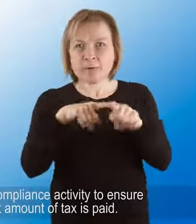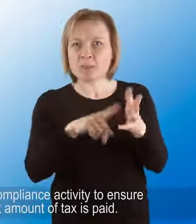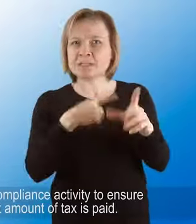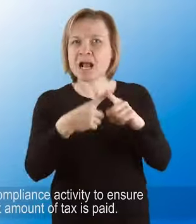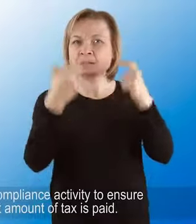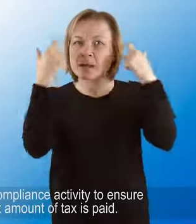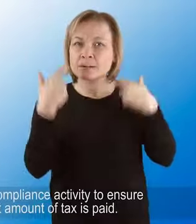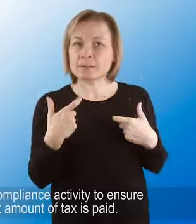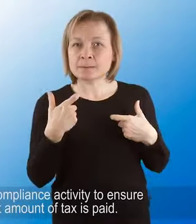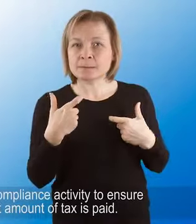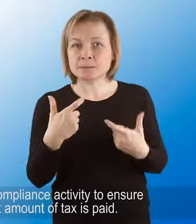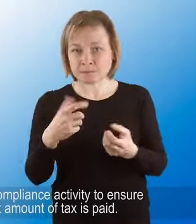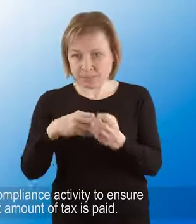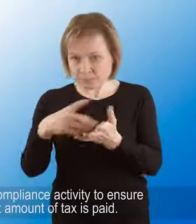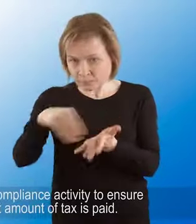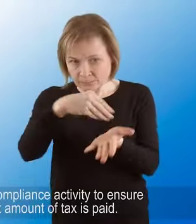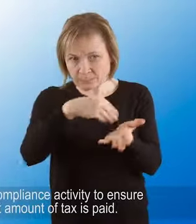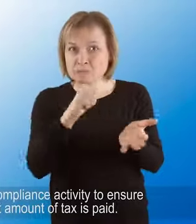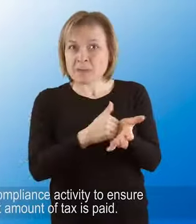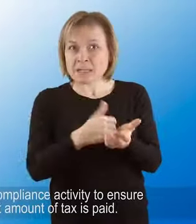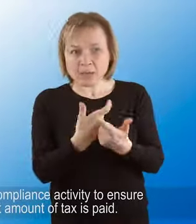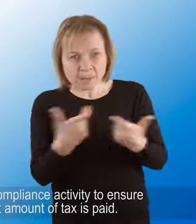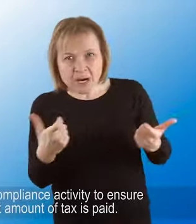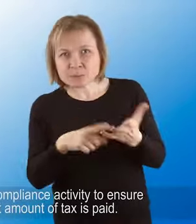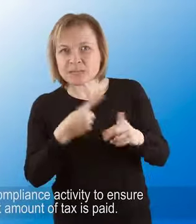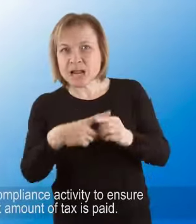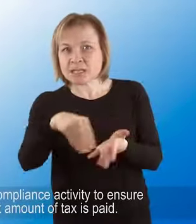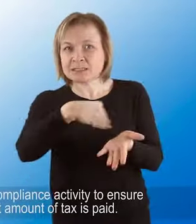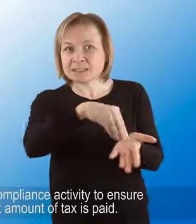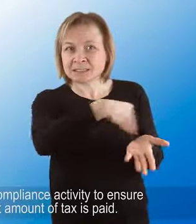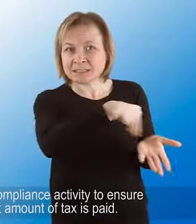to ensure that the right amount of tax is paid.